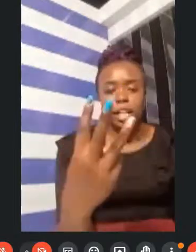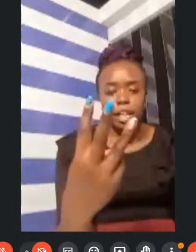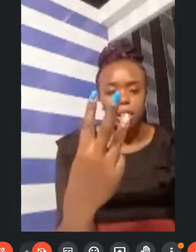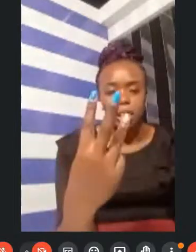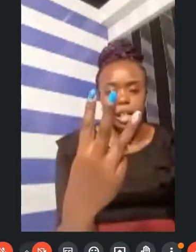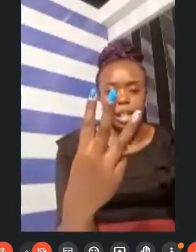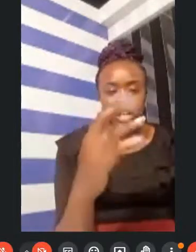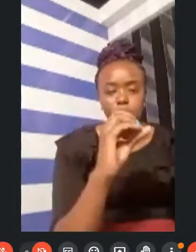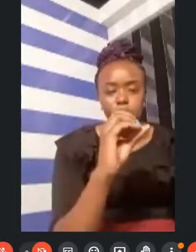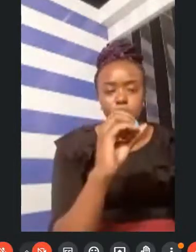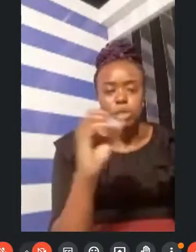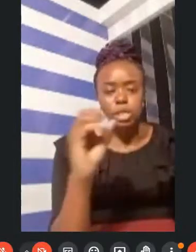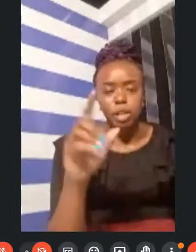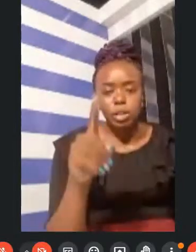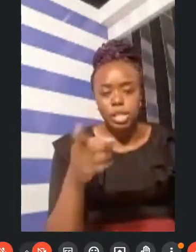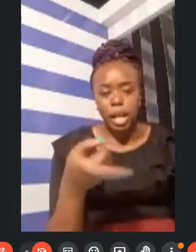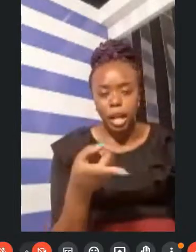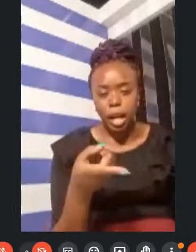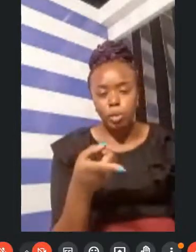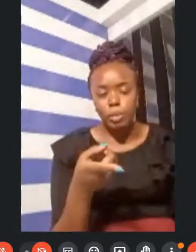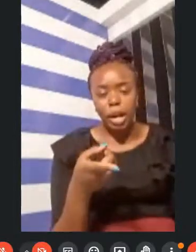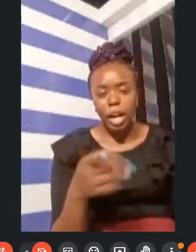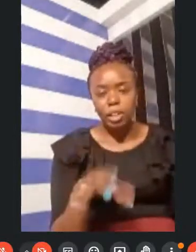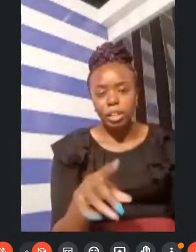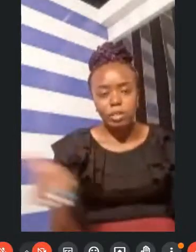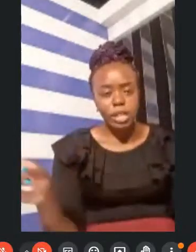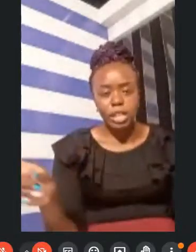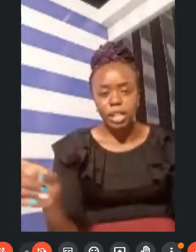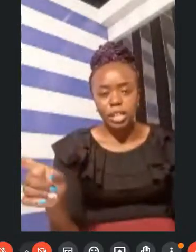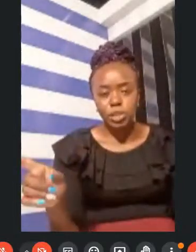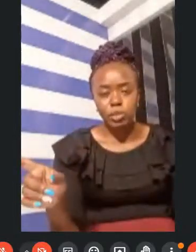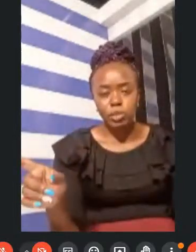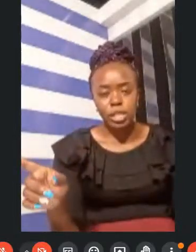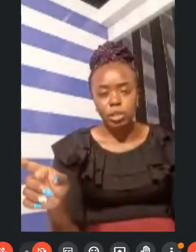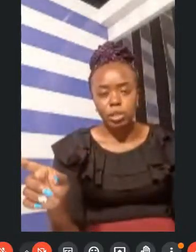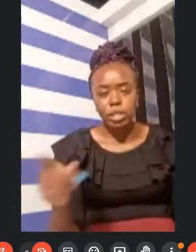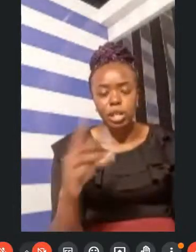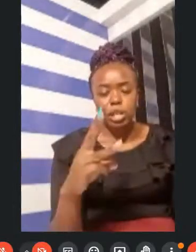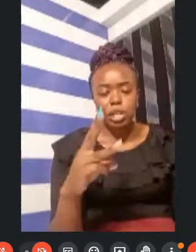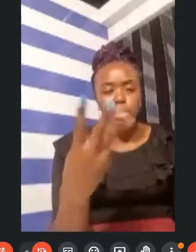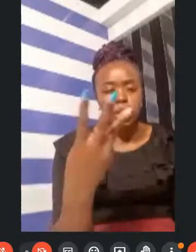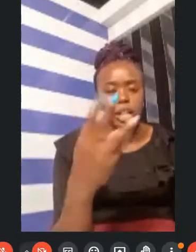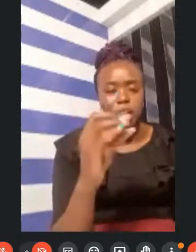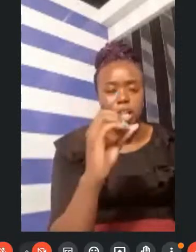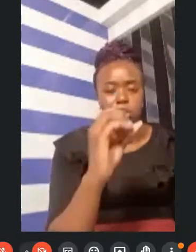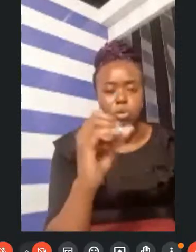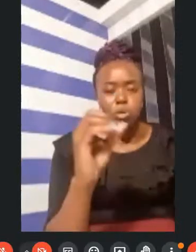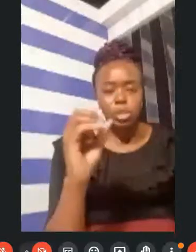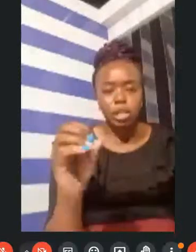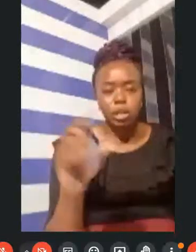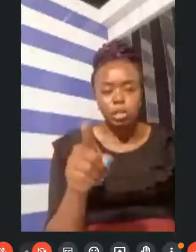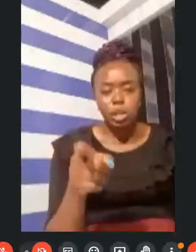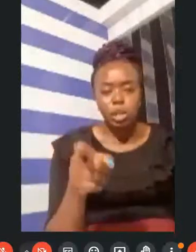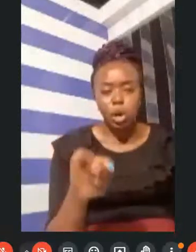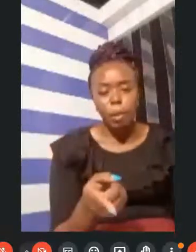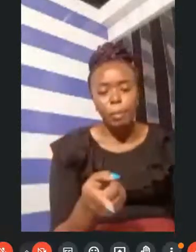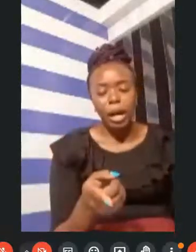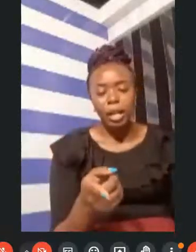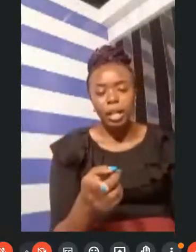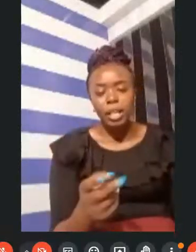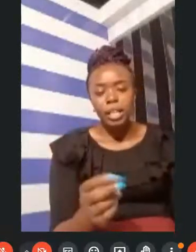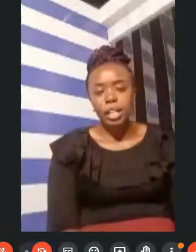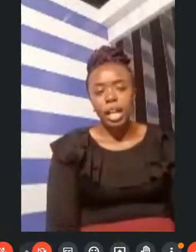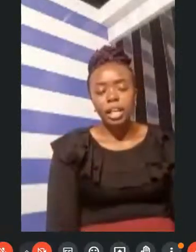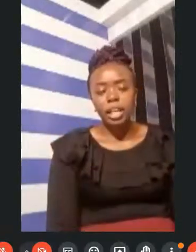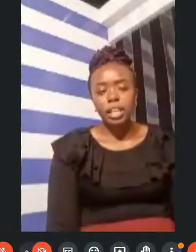It's 3, 2 zeros and a comma. I don't have to sign the rest of the zeros. So 3, 2 zeros,